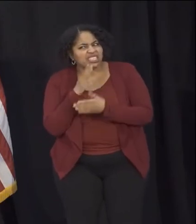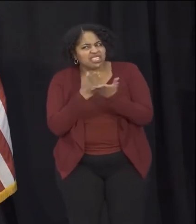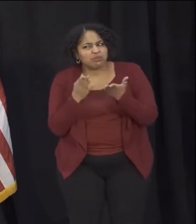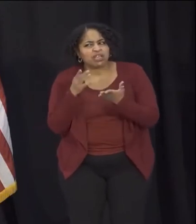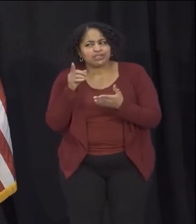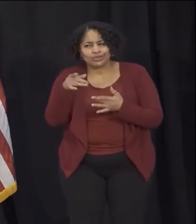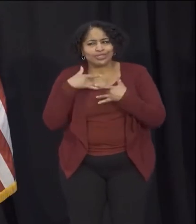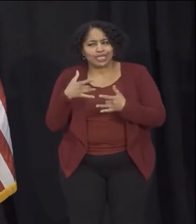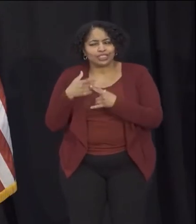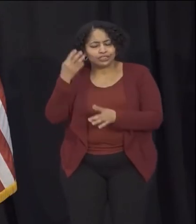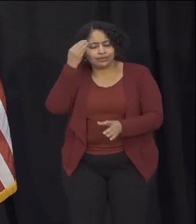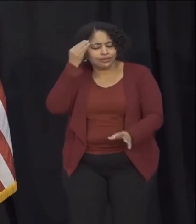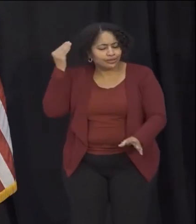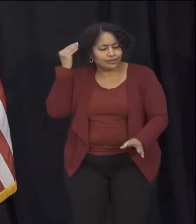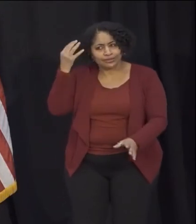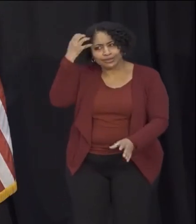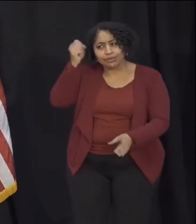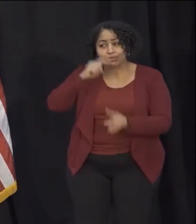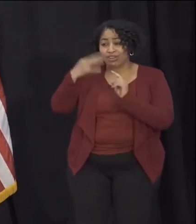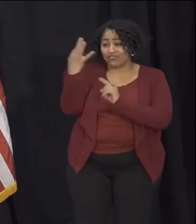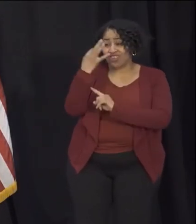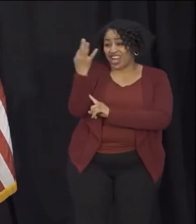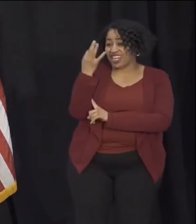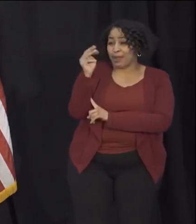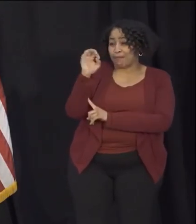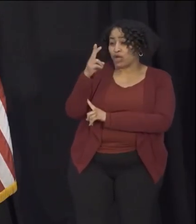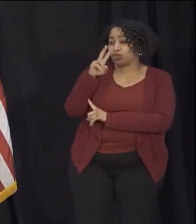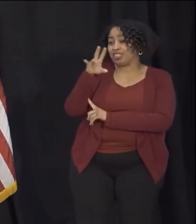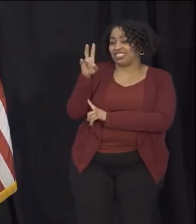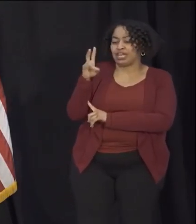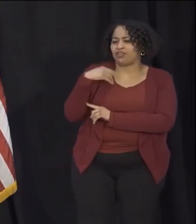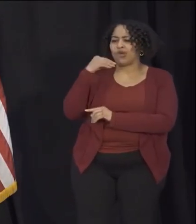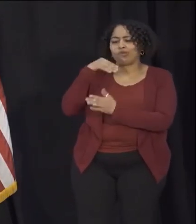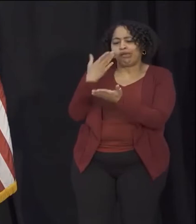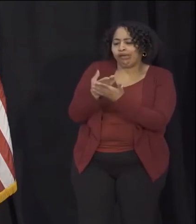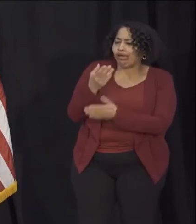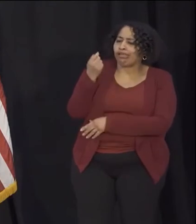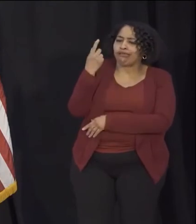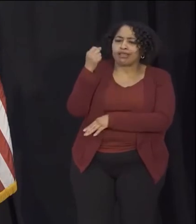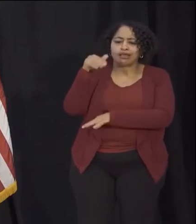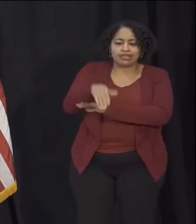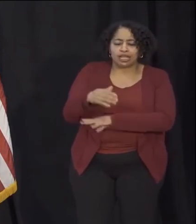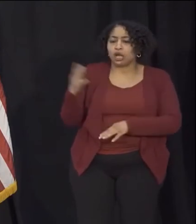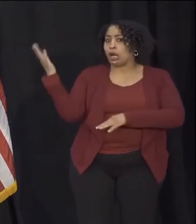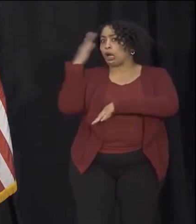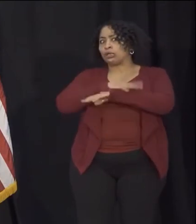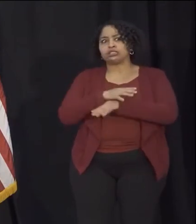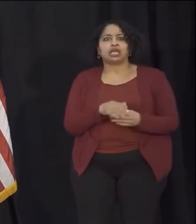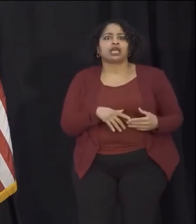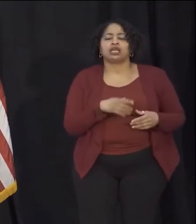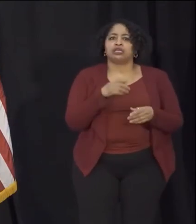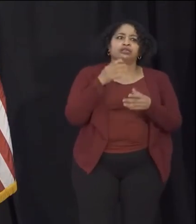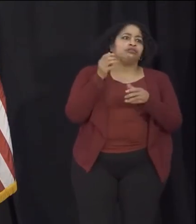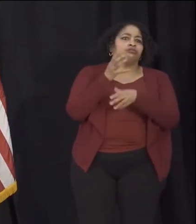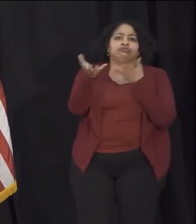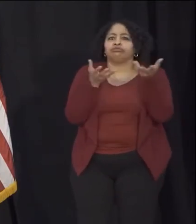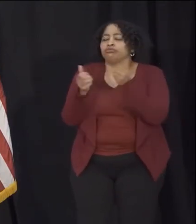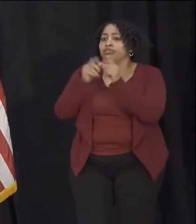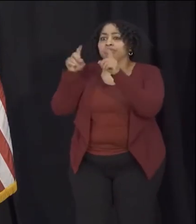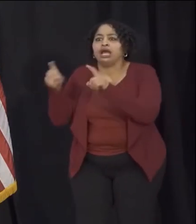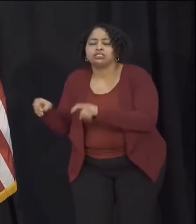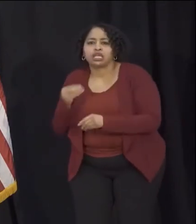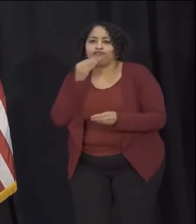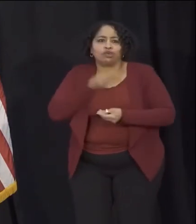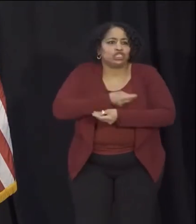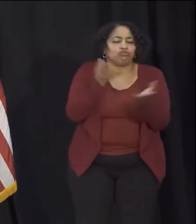remember. But it was Friday, March 27th. I got home at 11 o'clock at night after a whole day of dealing with food distribution and testing. I